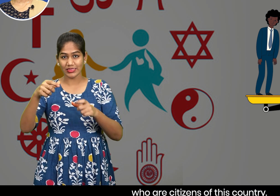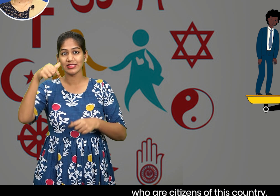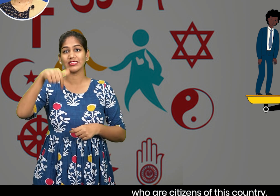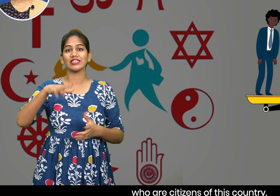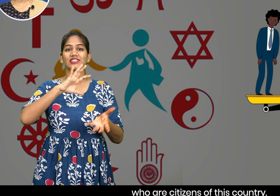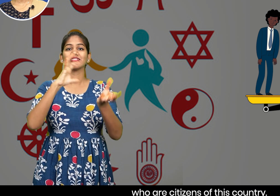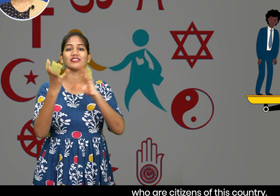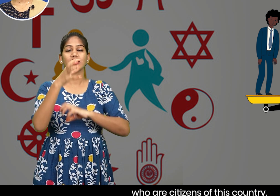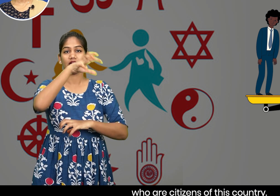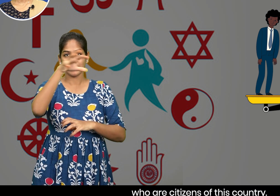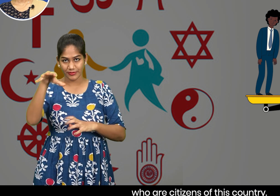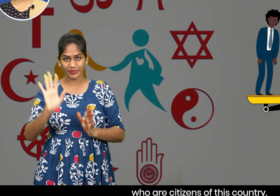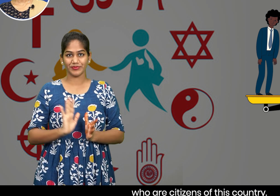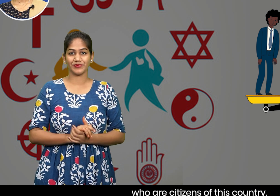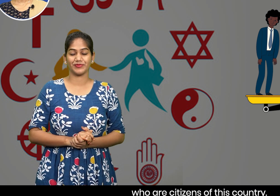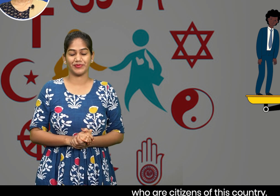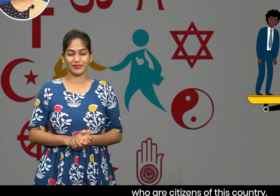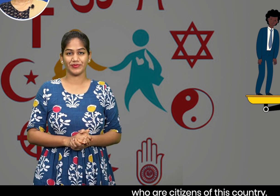country.